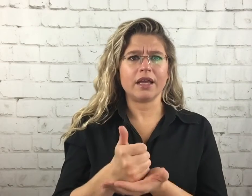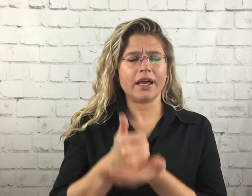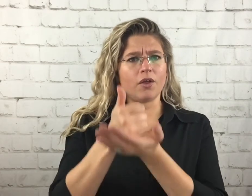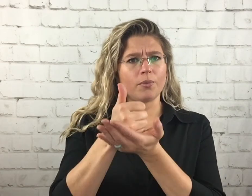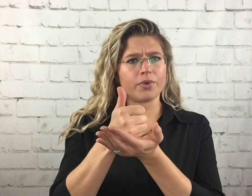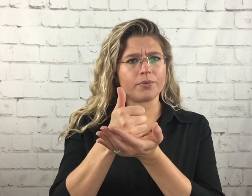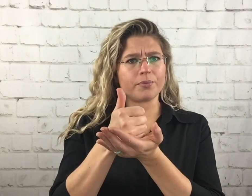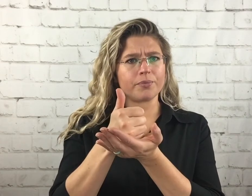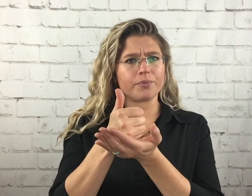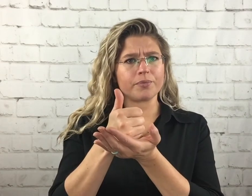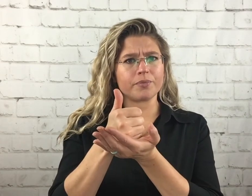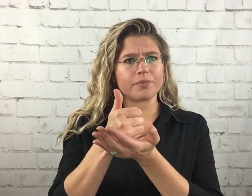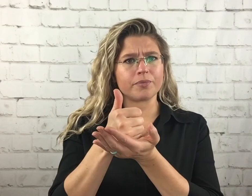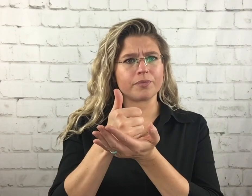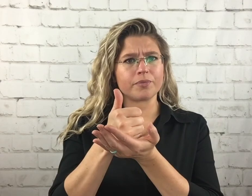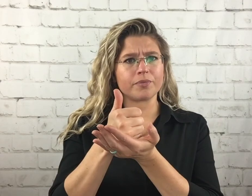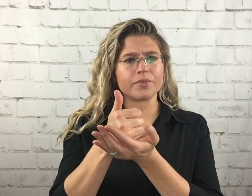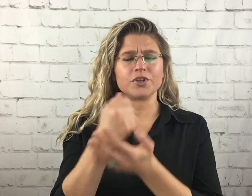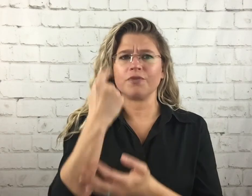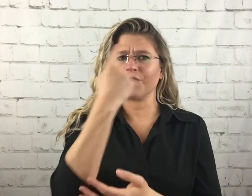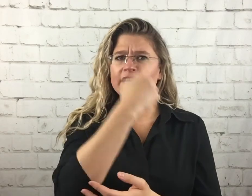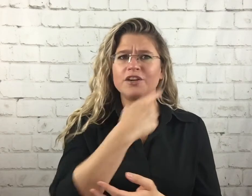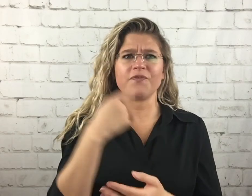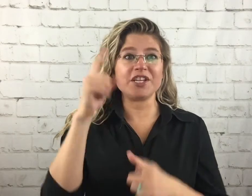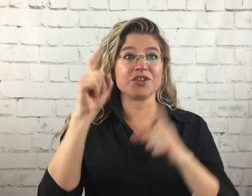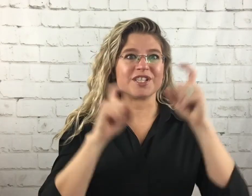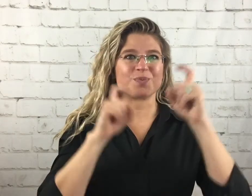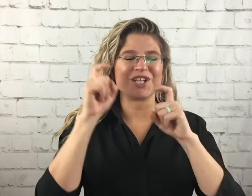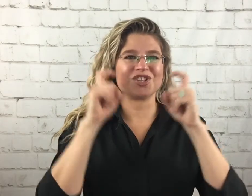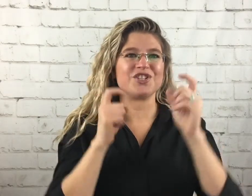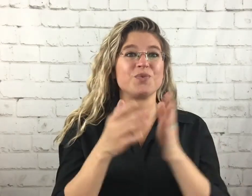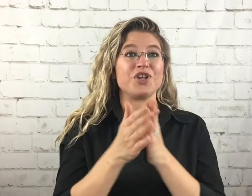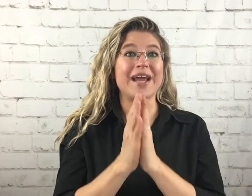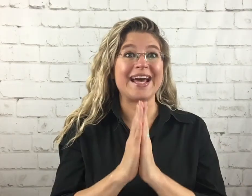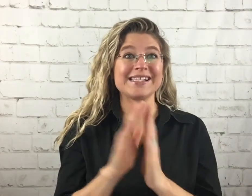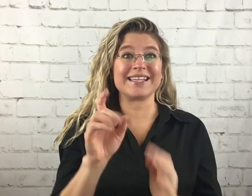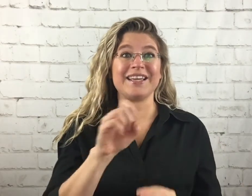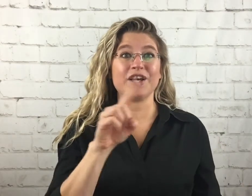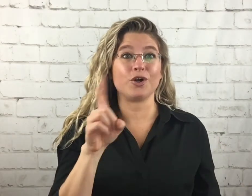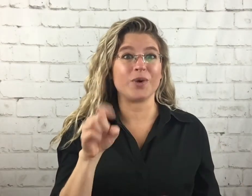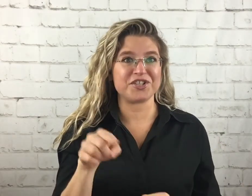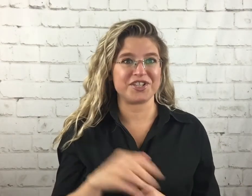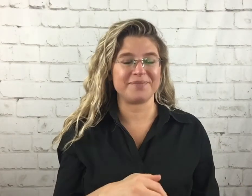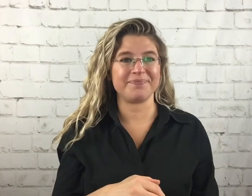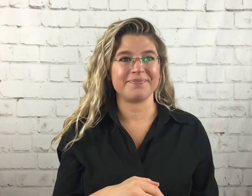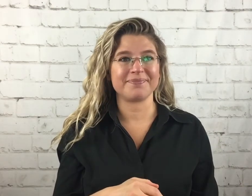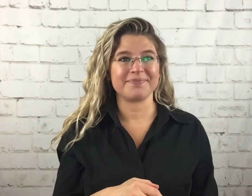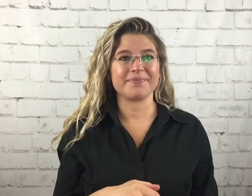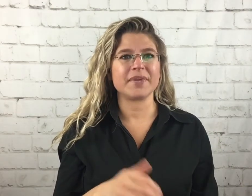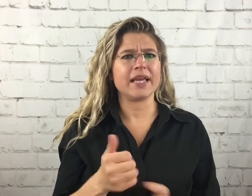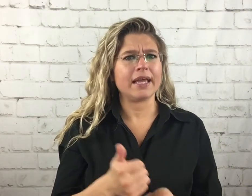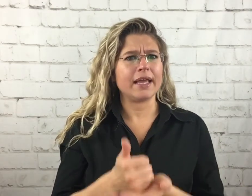help. Don't forget your facial expressions when you're asking a question.